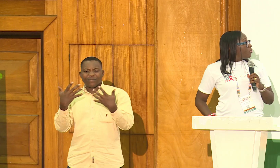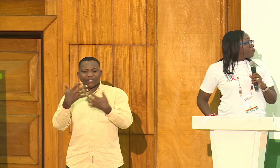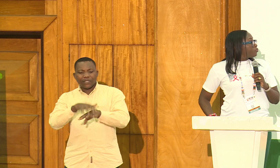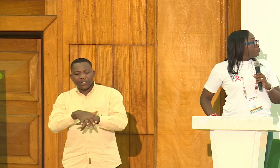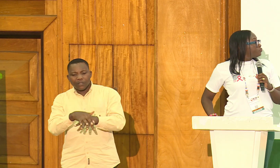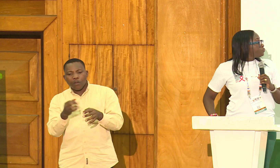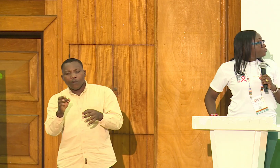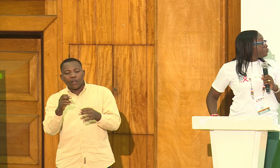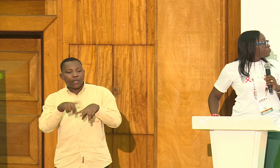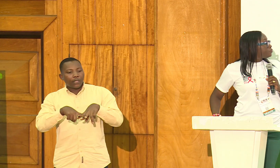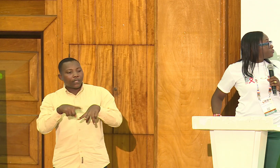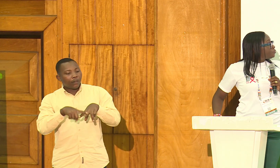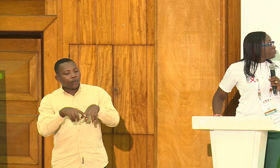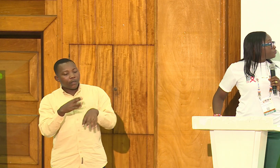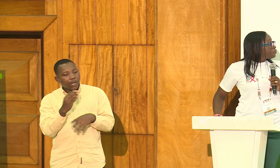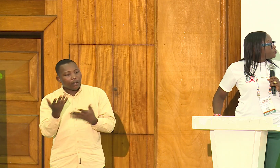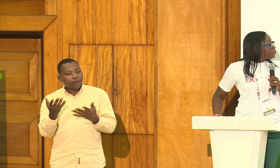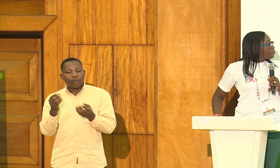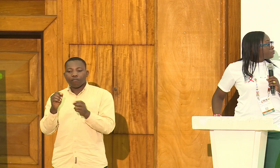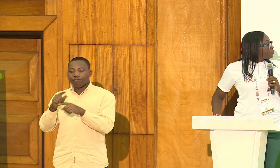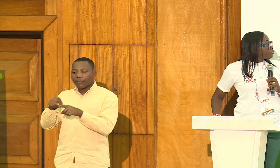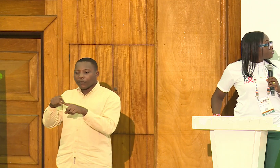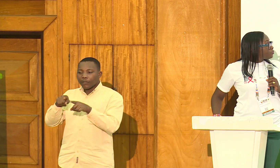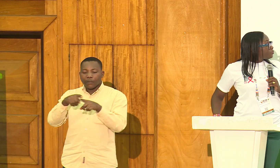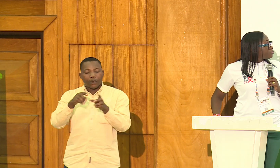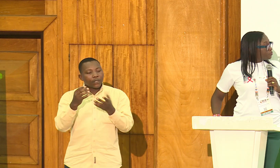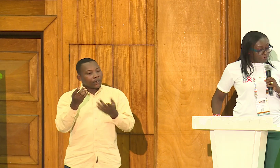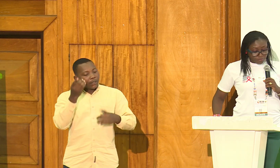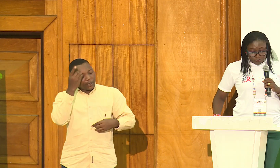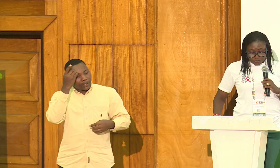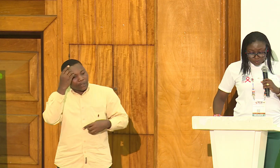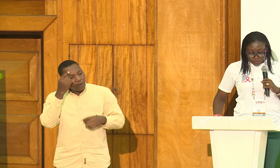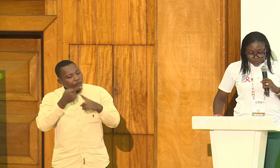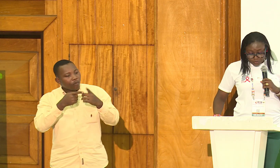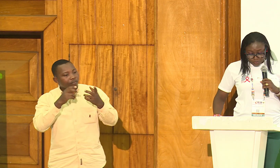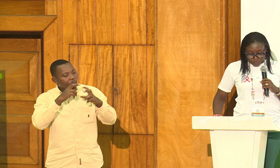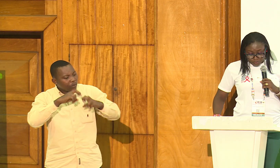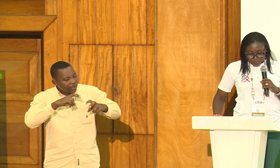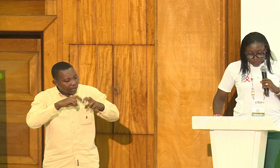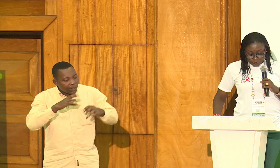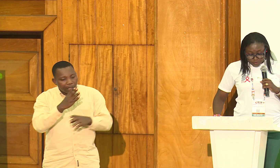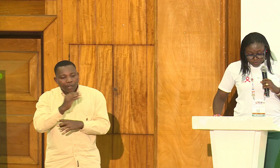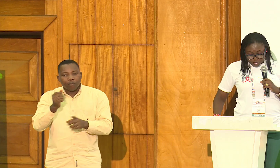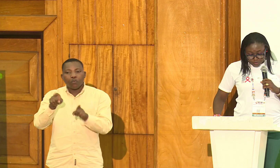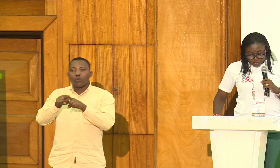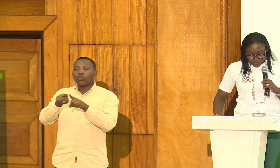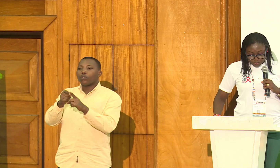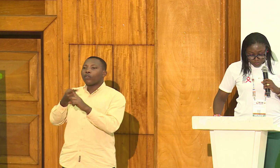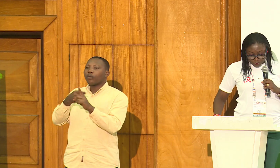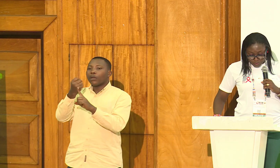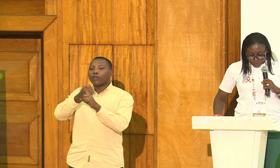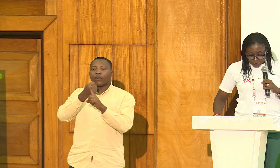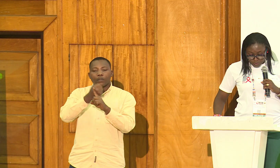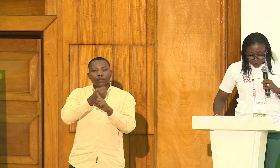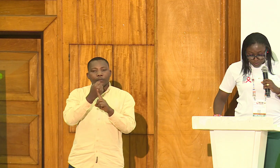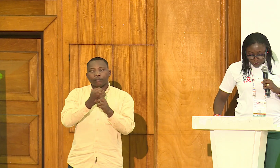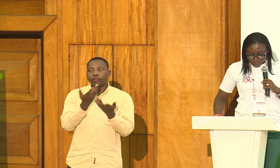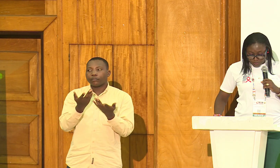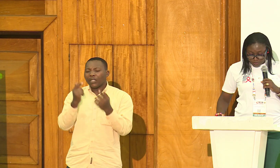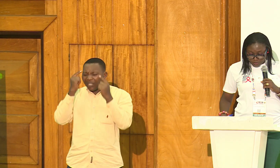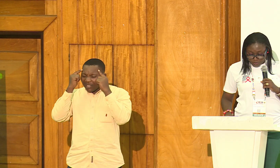and non-communicable diseases, from research, but also from advocacy, as I think this is the